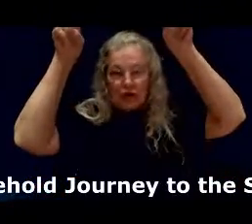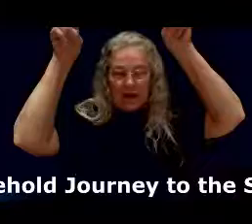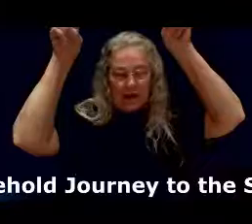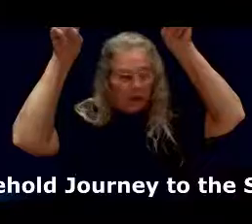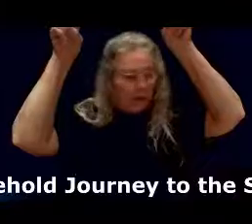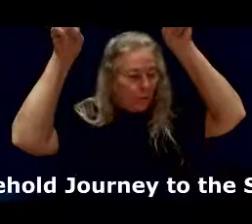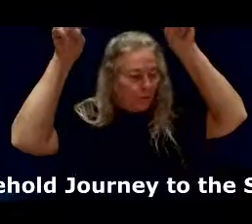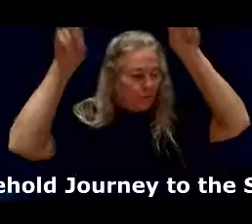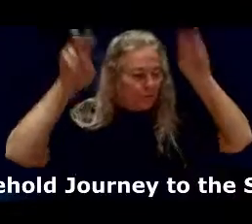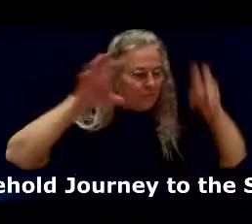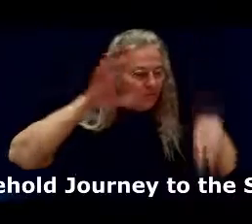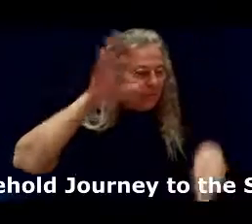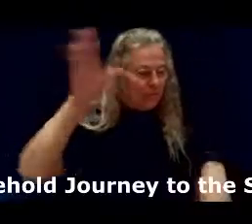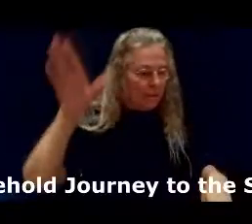journeying upward.